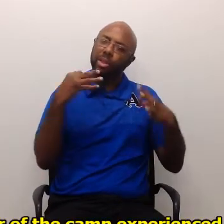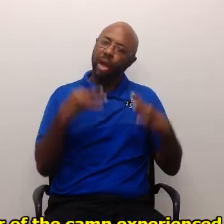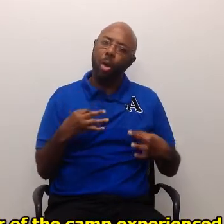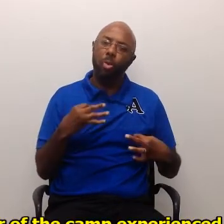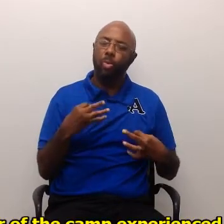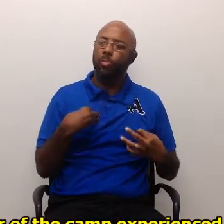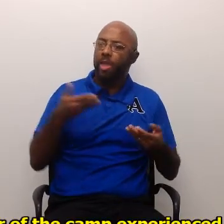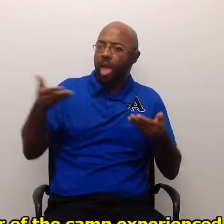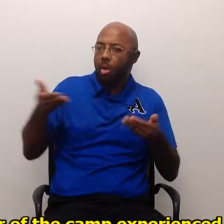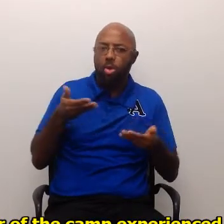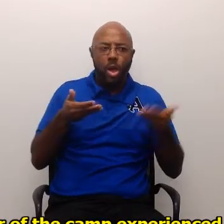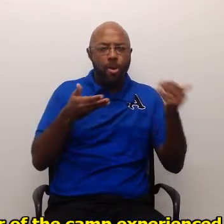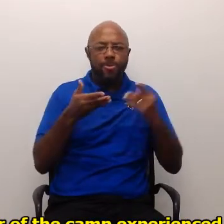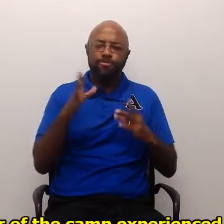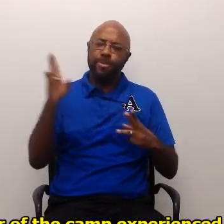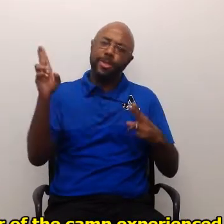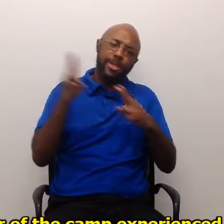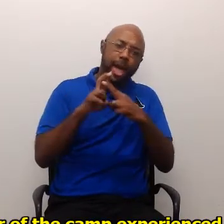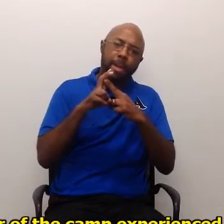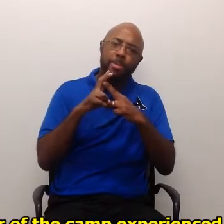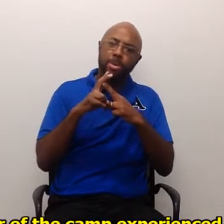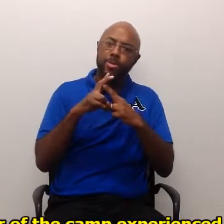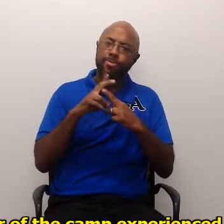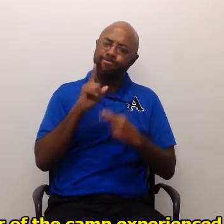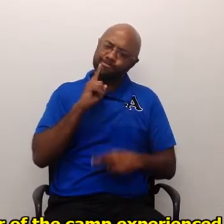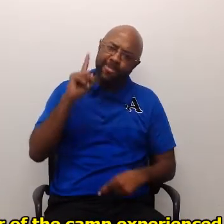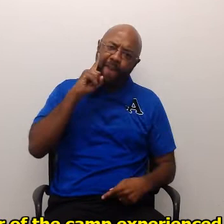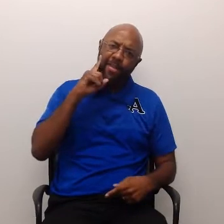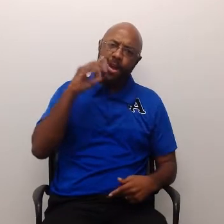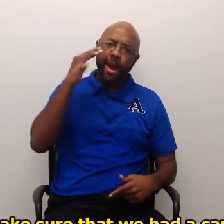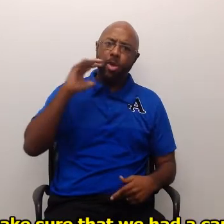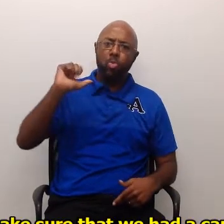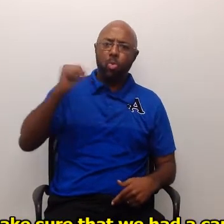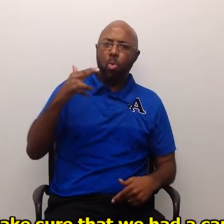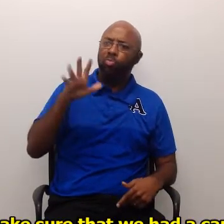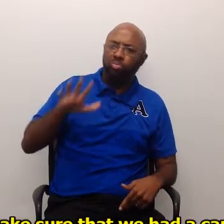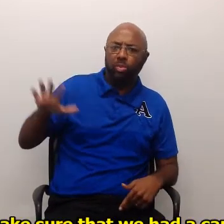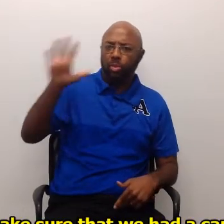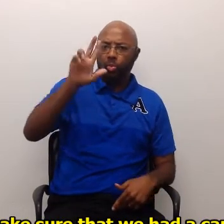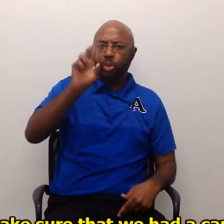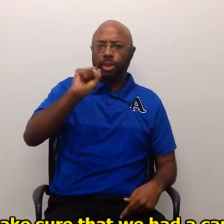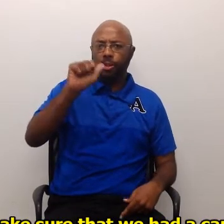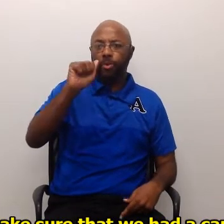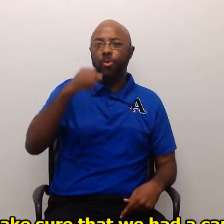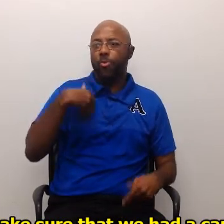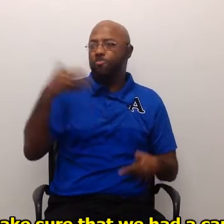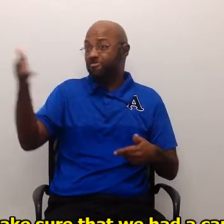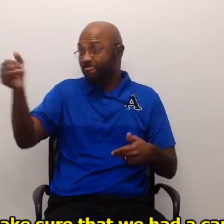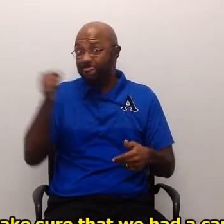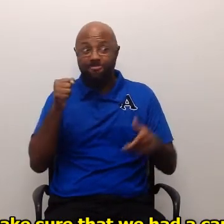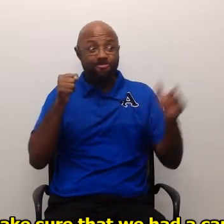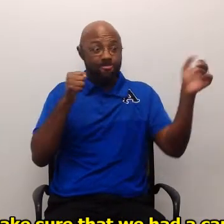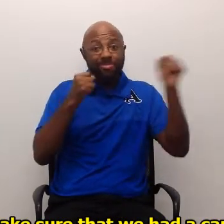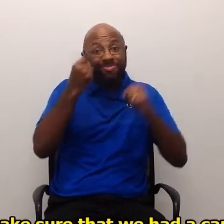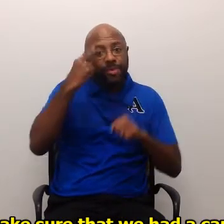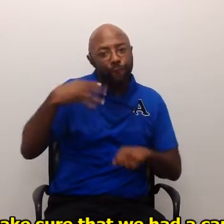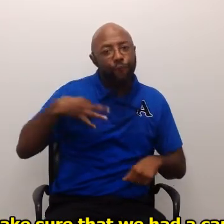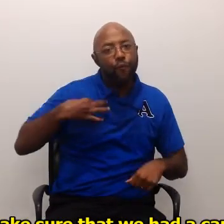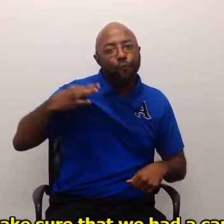the co-founder of the camp experienced the exact same thing. So we wanted to make sure that we had a camp in